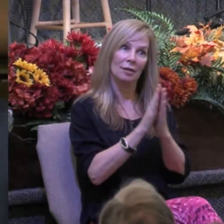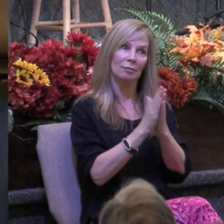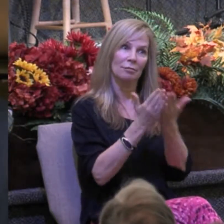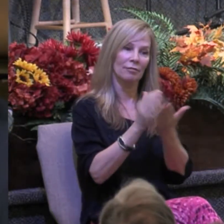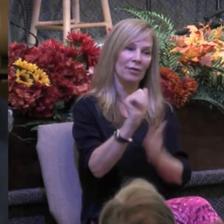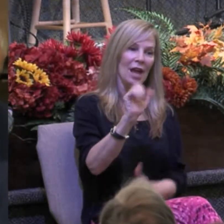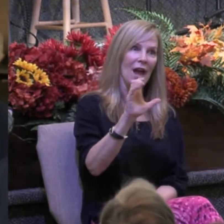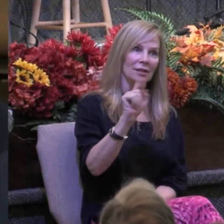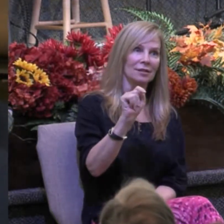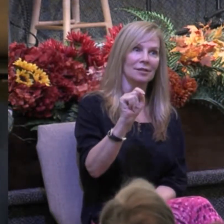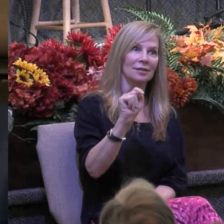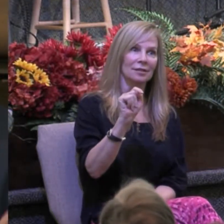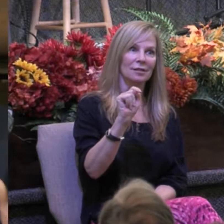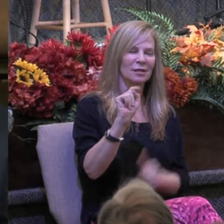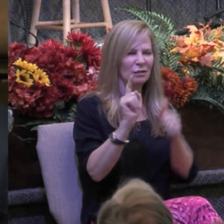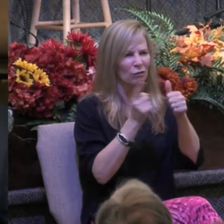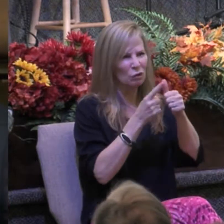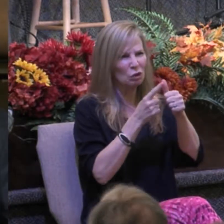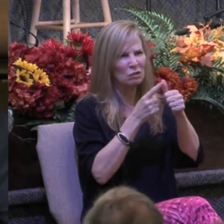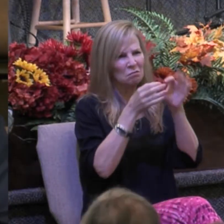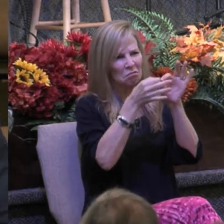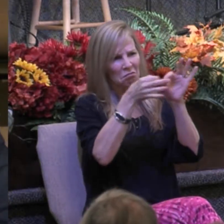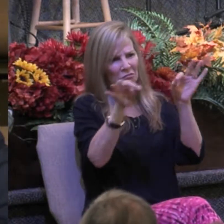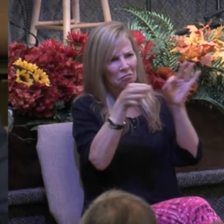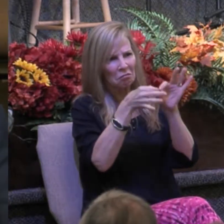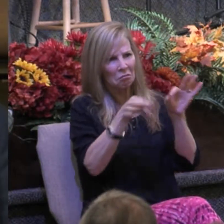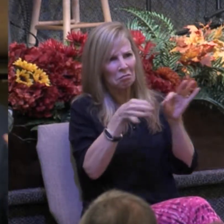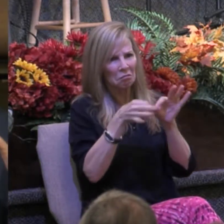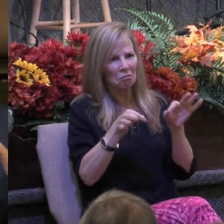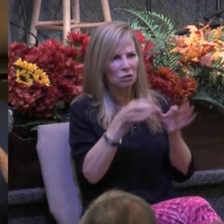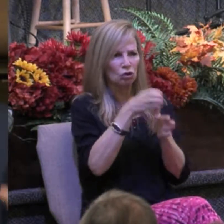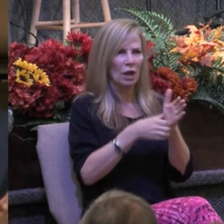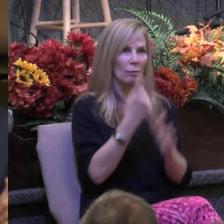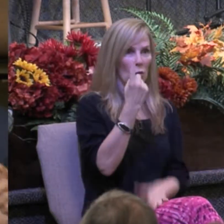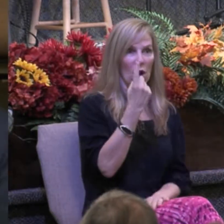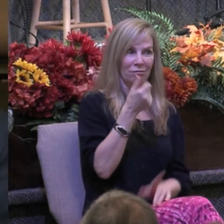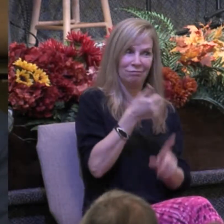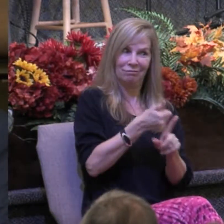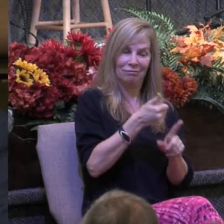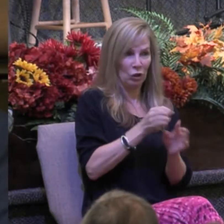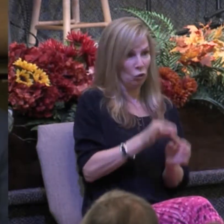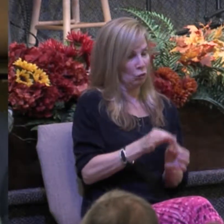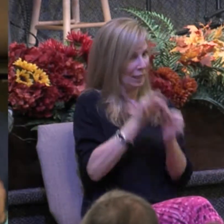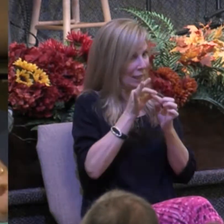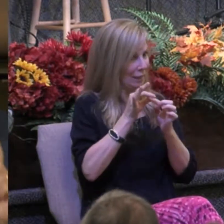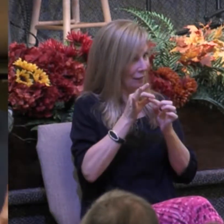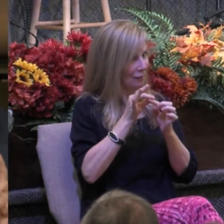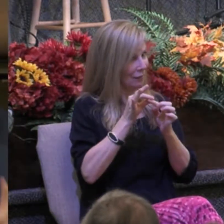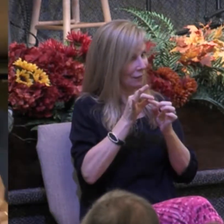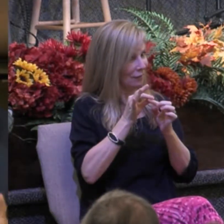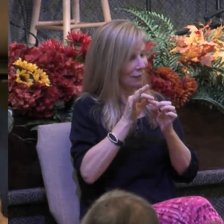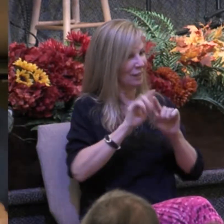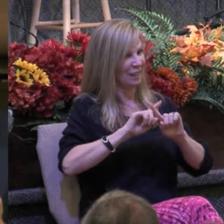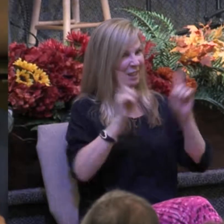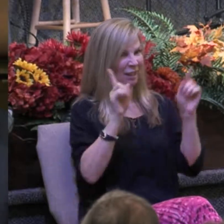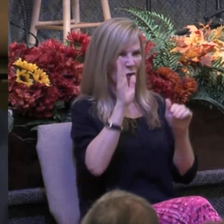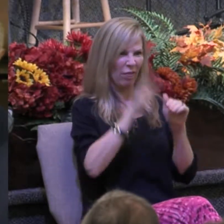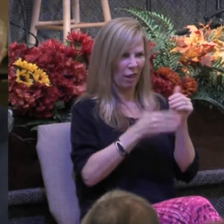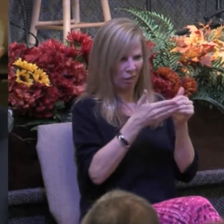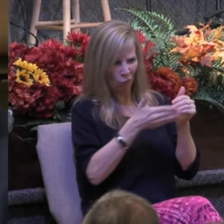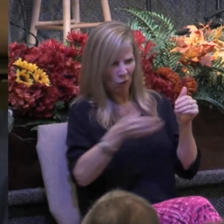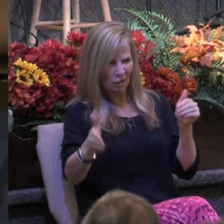opening verses of chapter 1, which is really unique. It is very different from the rest of the book. As you'll